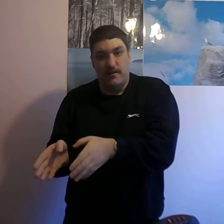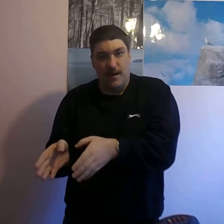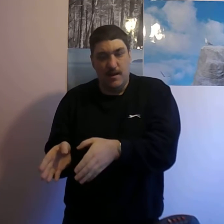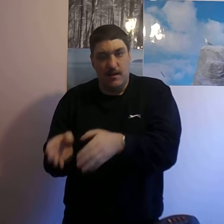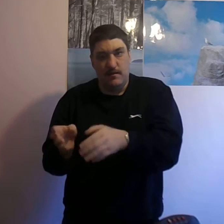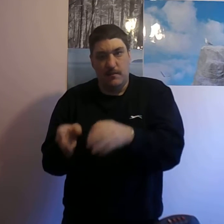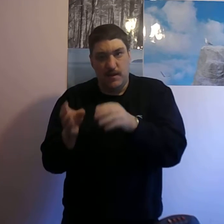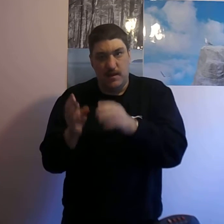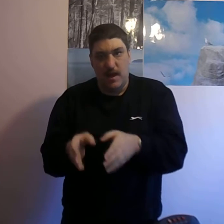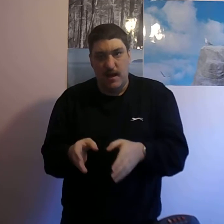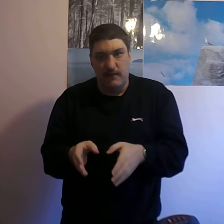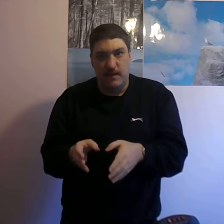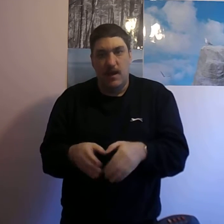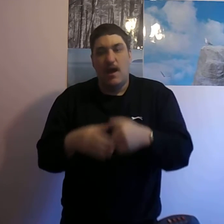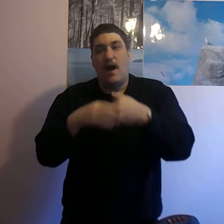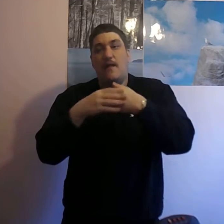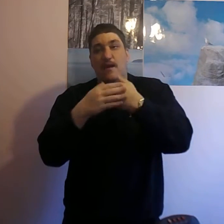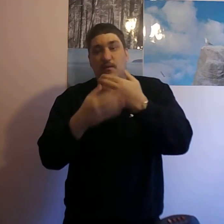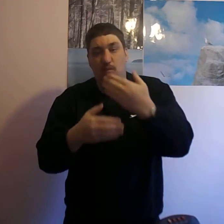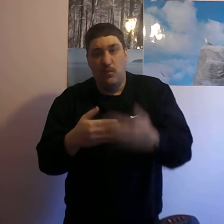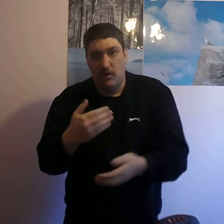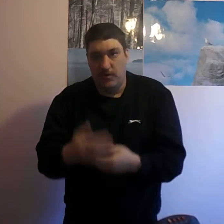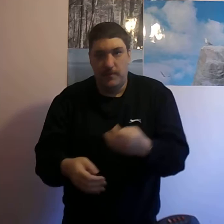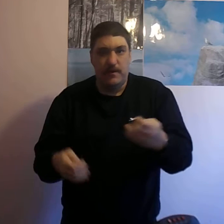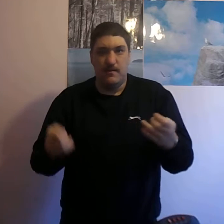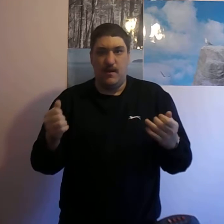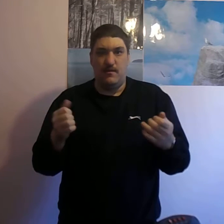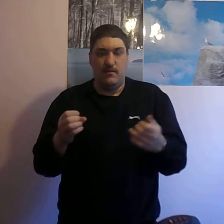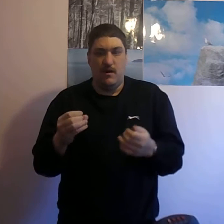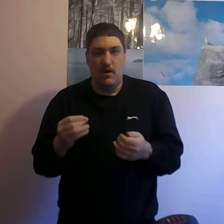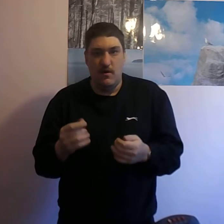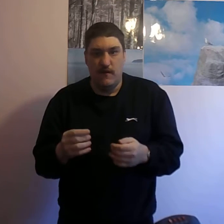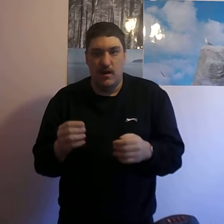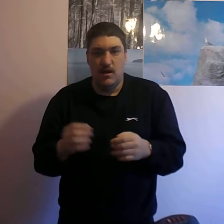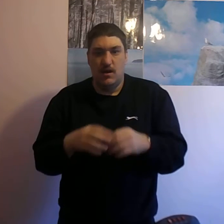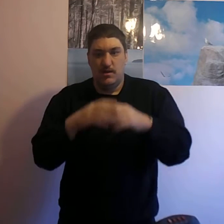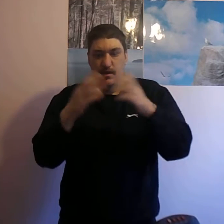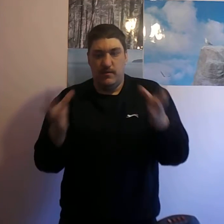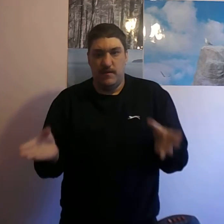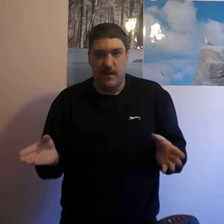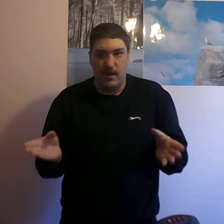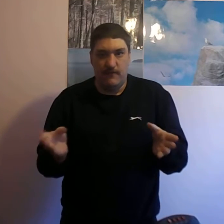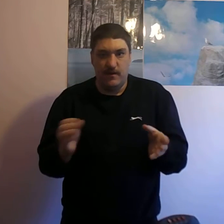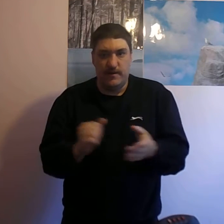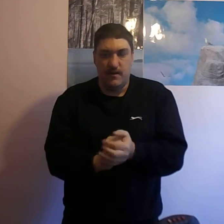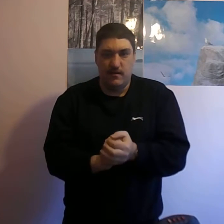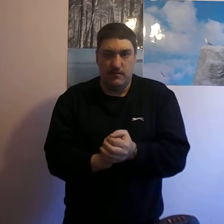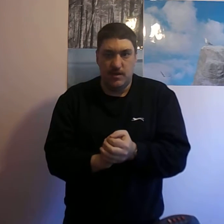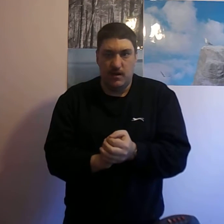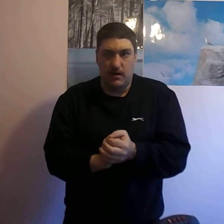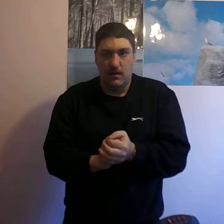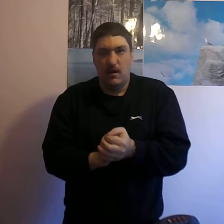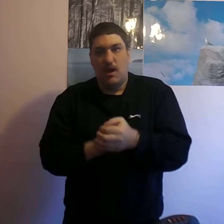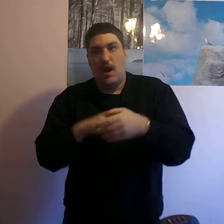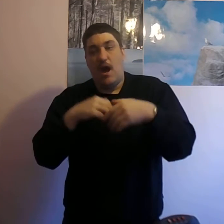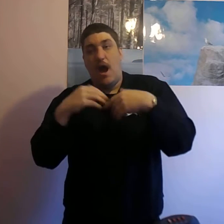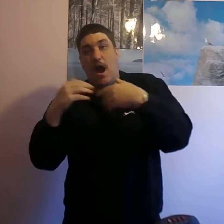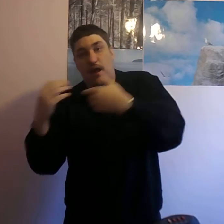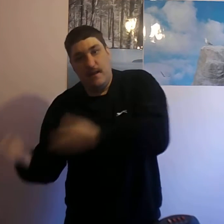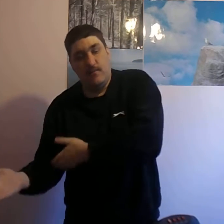was put into isolation to be saved, and then once the big disaster was over, she was mistaken for a test subject, and that's where the